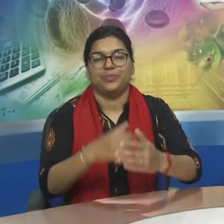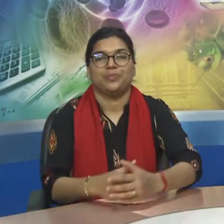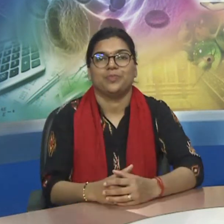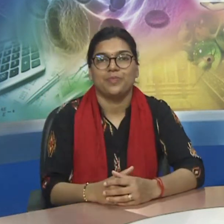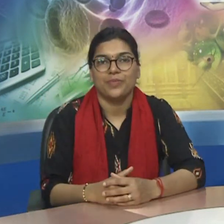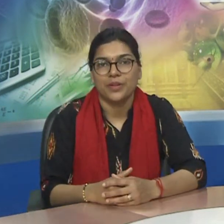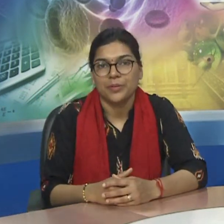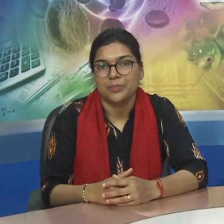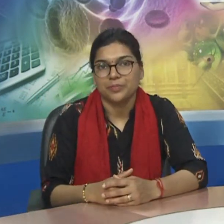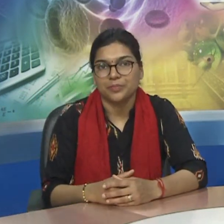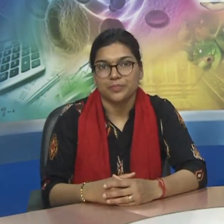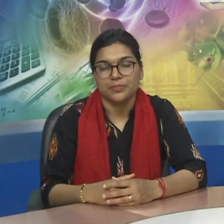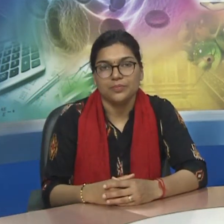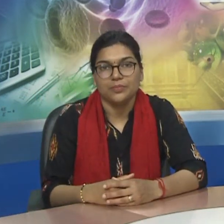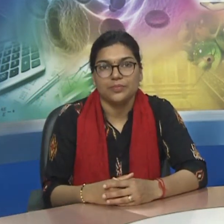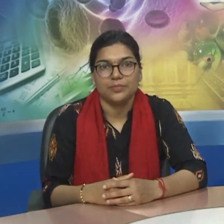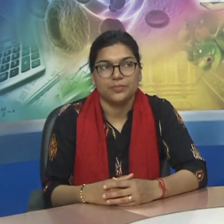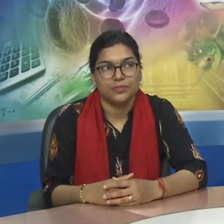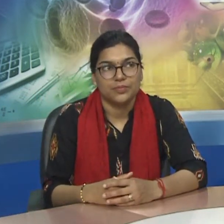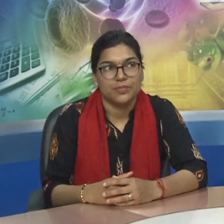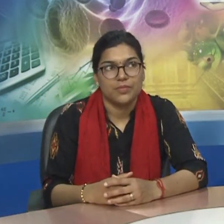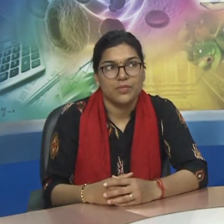so that you can easily find that particular printout.